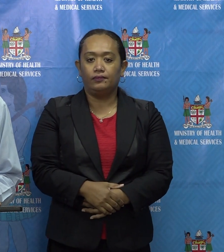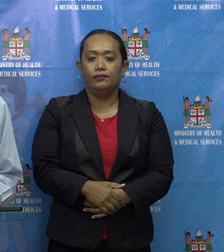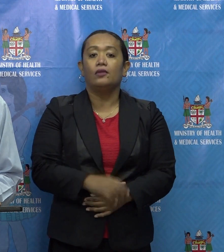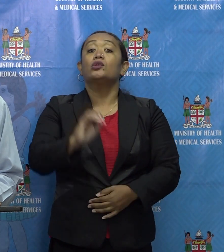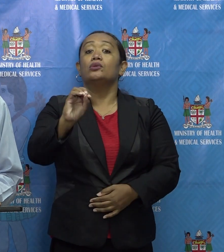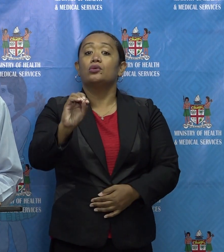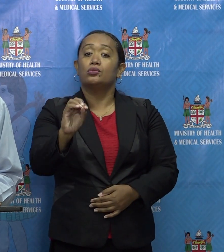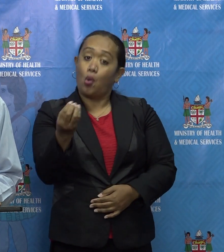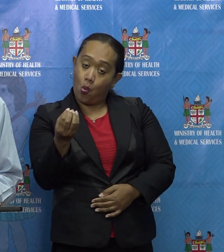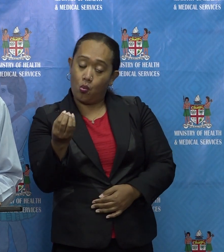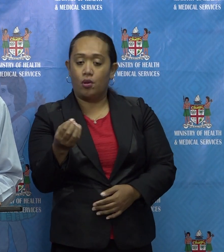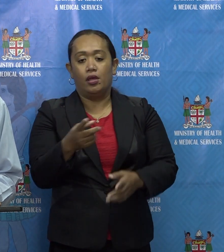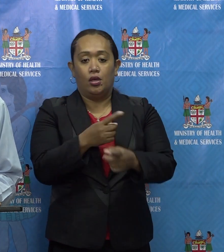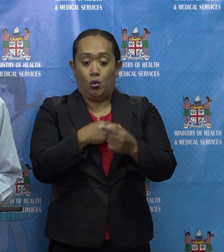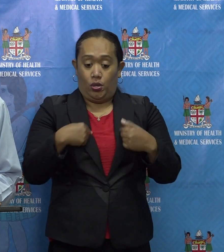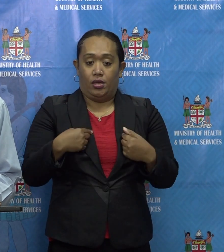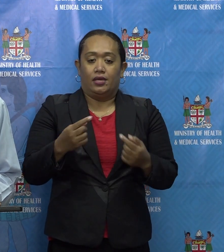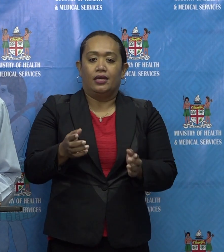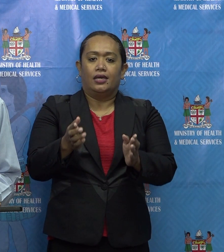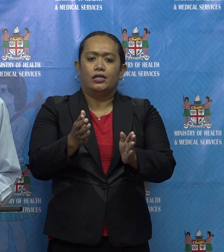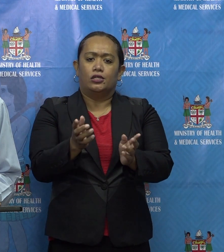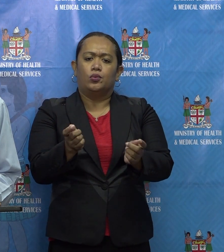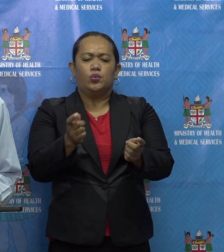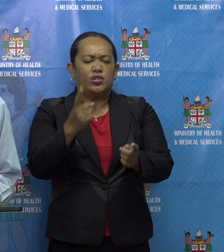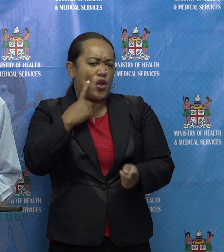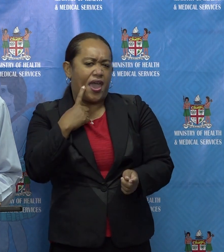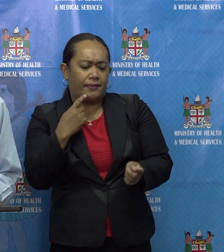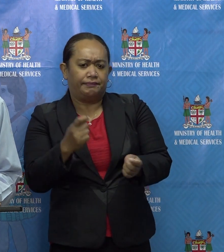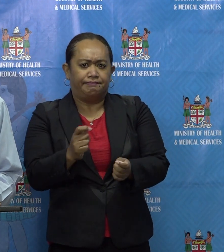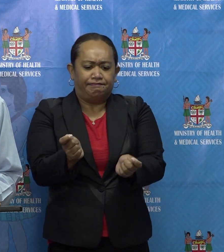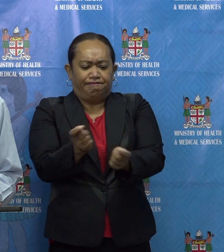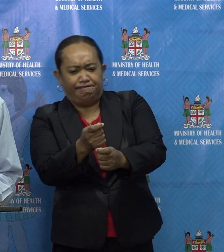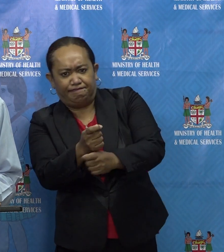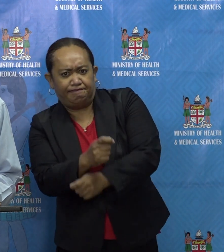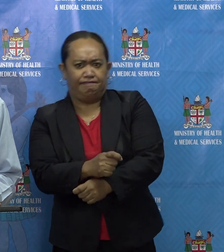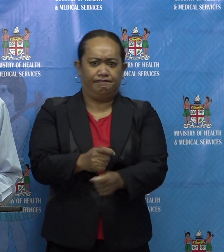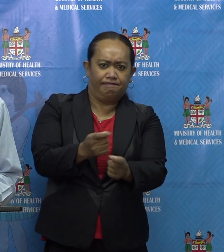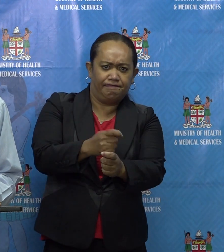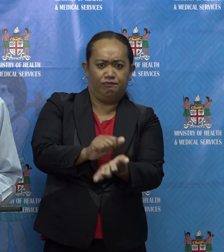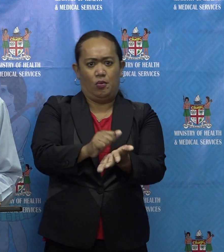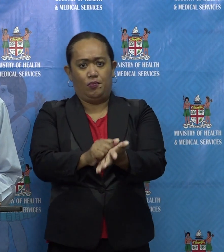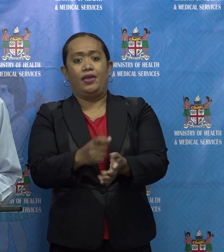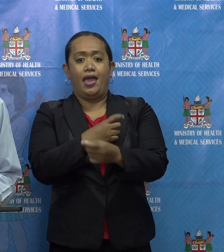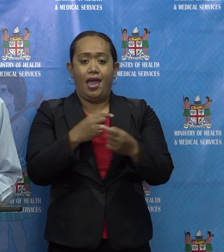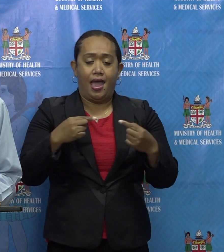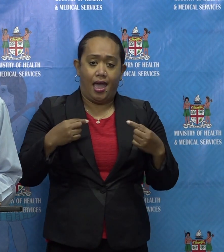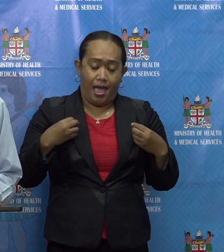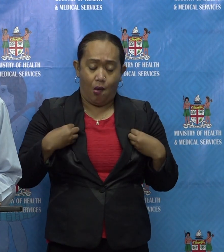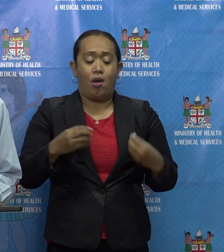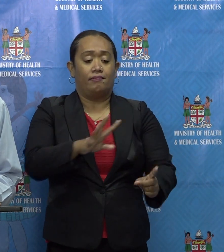Therefore, we will now be resetting our testing strategy to target our containment areas of Suva,